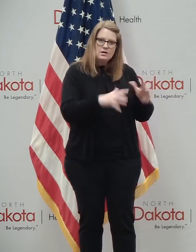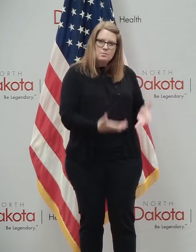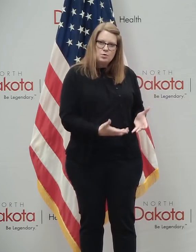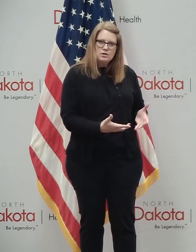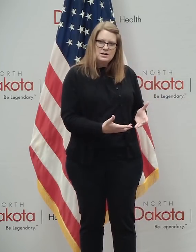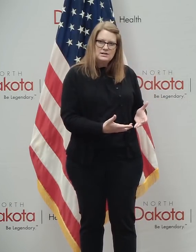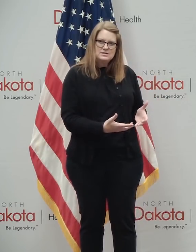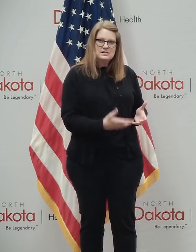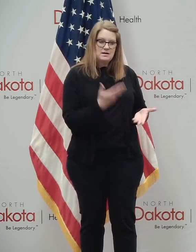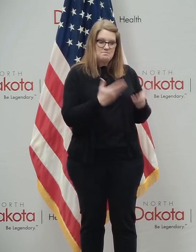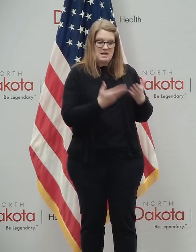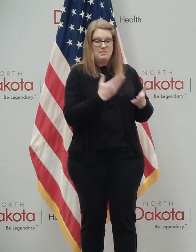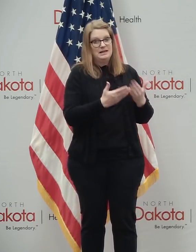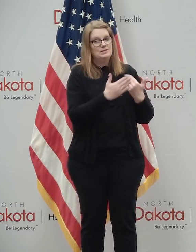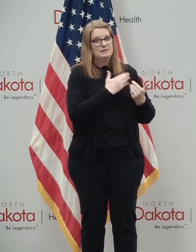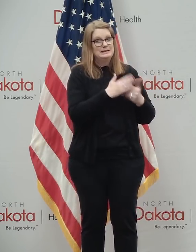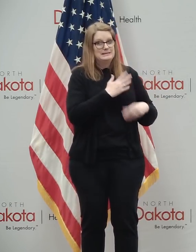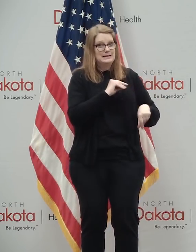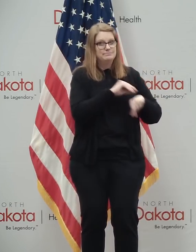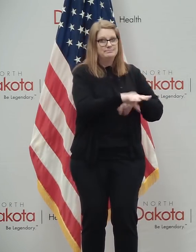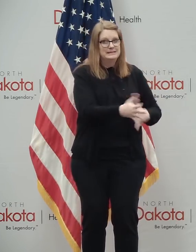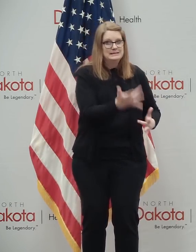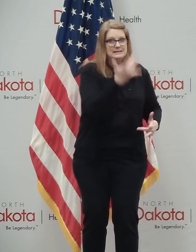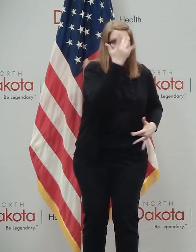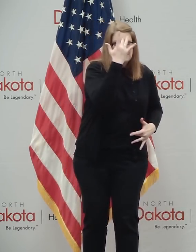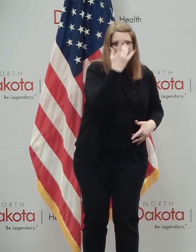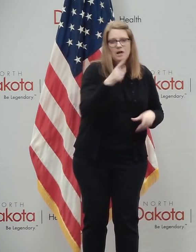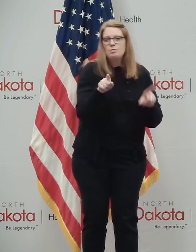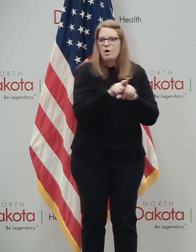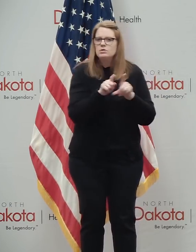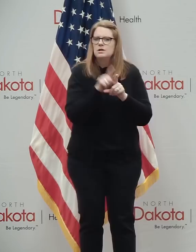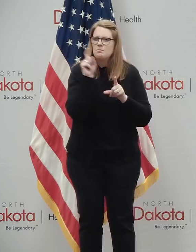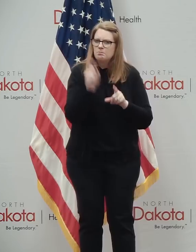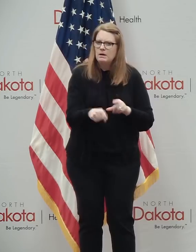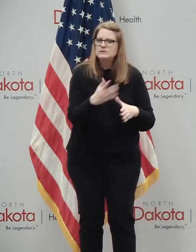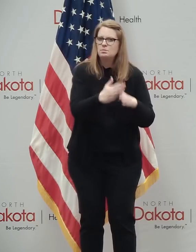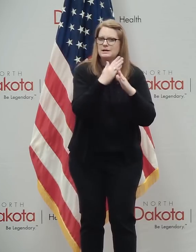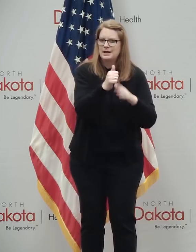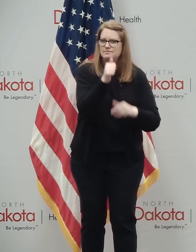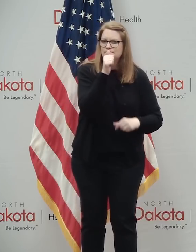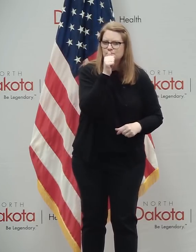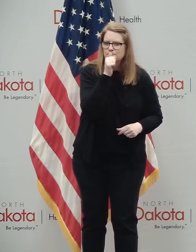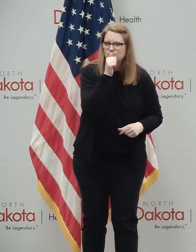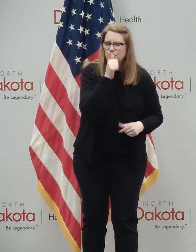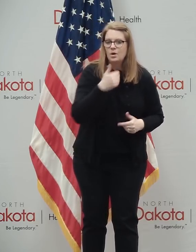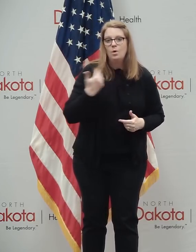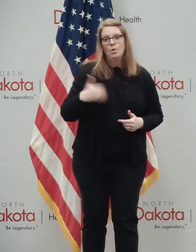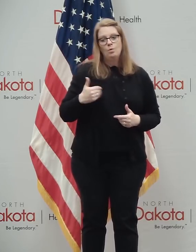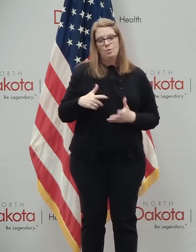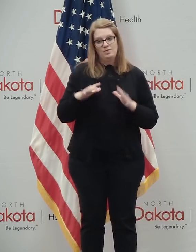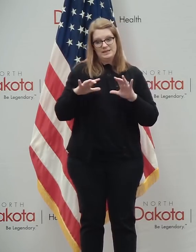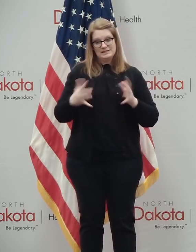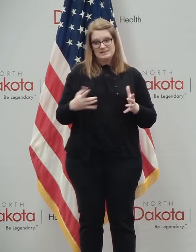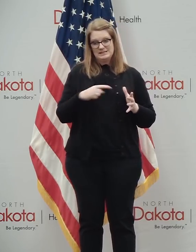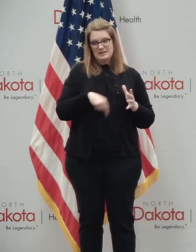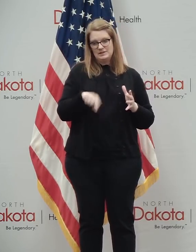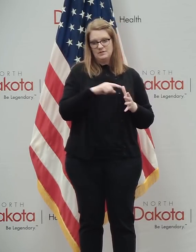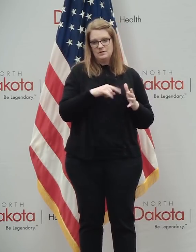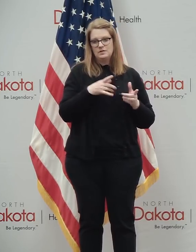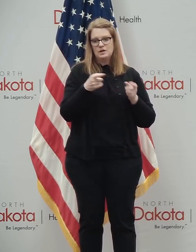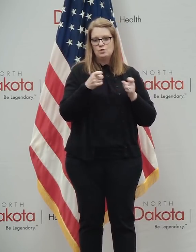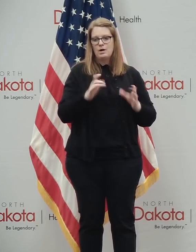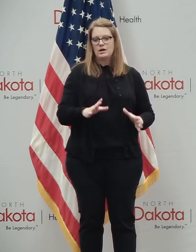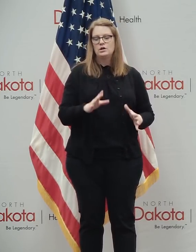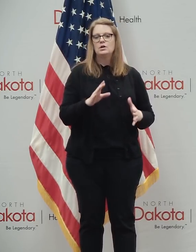privacy and confidentiality. I'm pleased to say we've got a real all-star cast of task force members. The director is